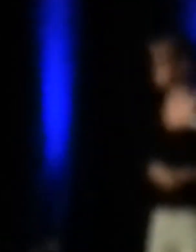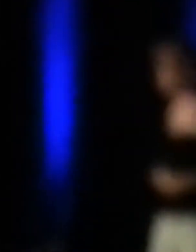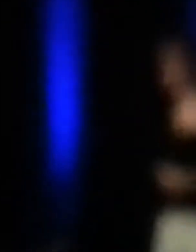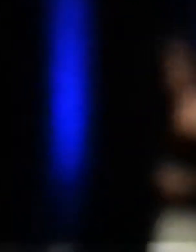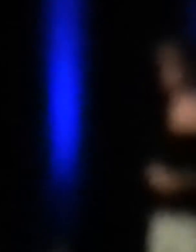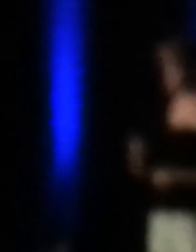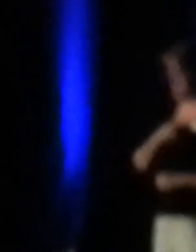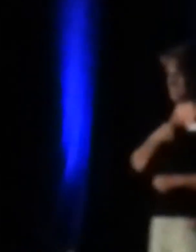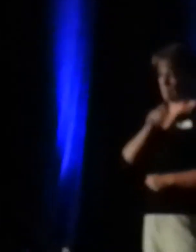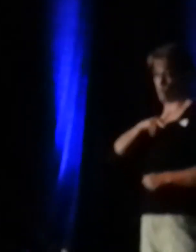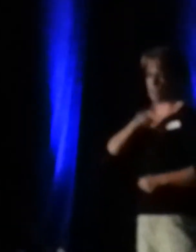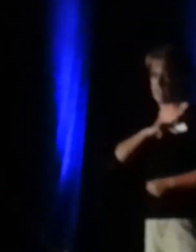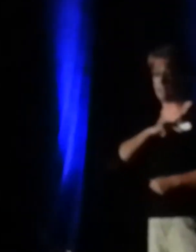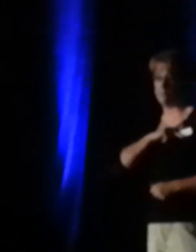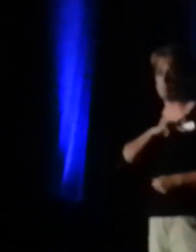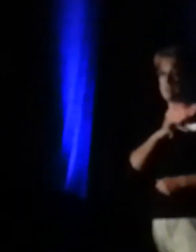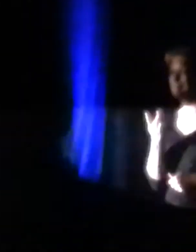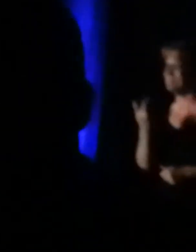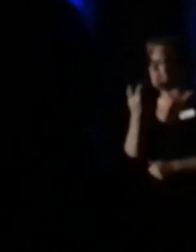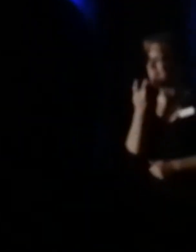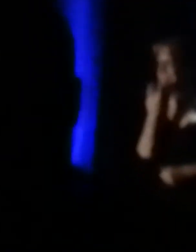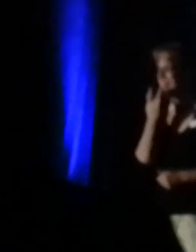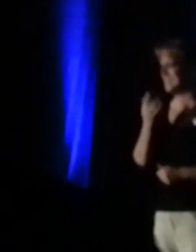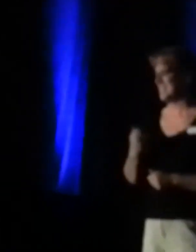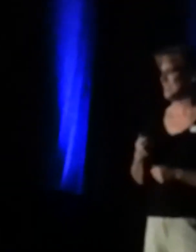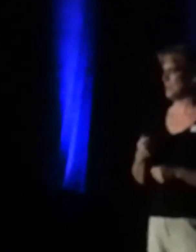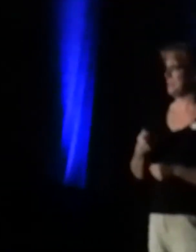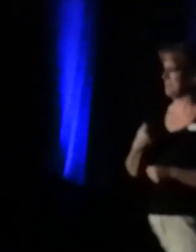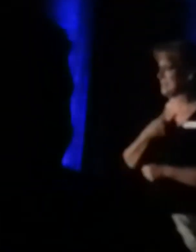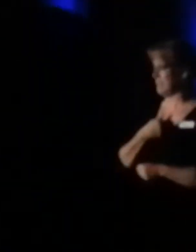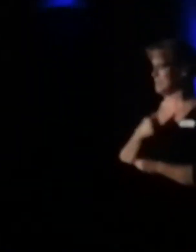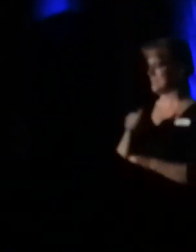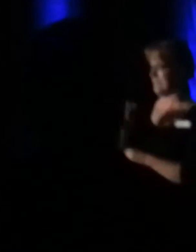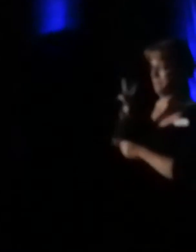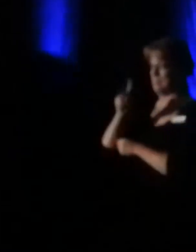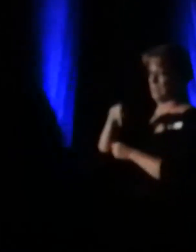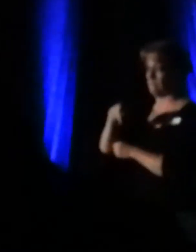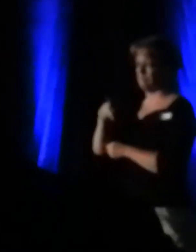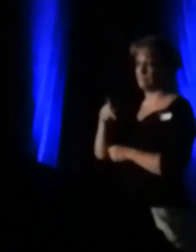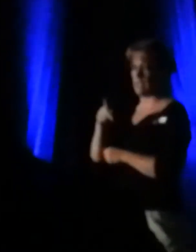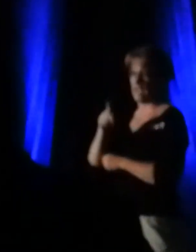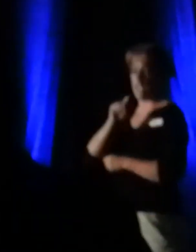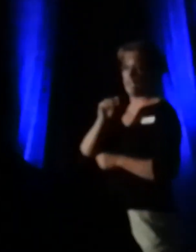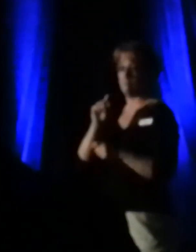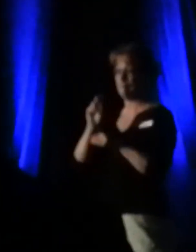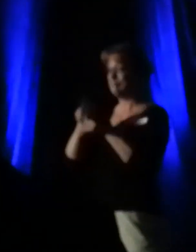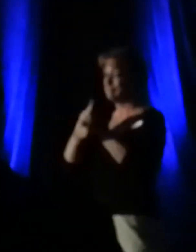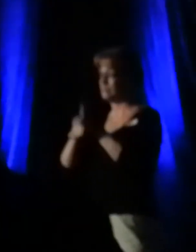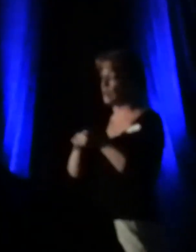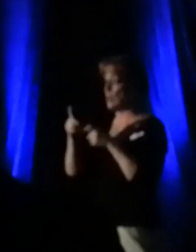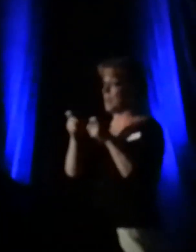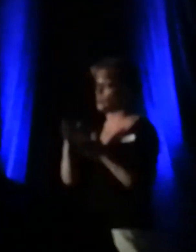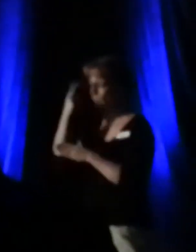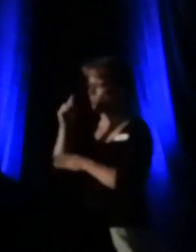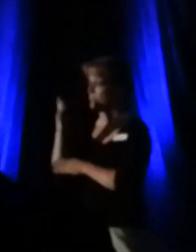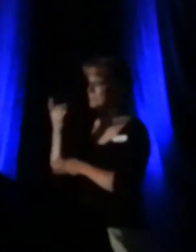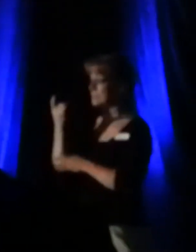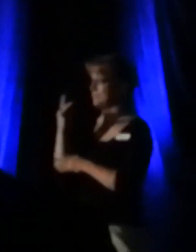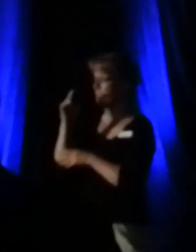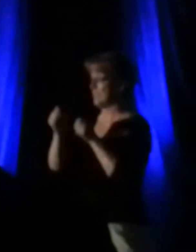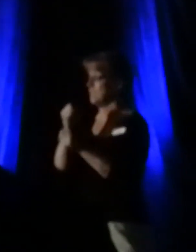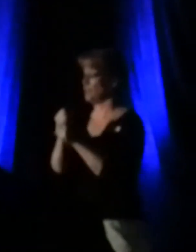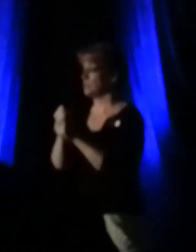I personally have been fortunate enough to be in my current role as a VP and General Manager of Kings Island for 7 years now. And I'm going to take a step